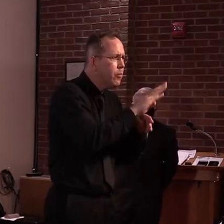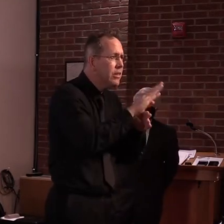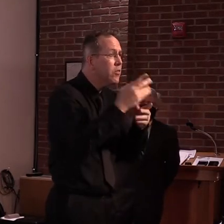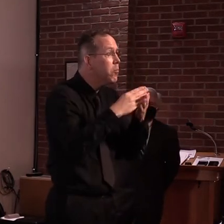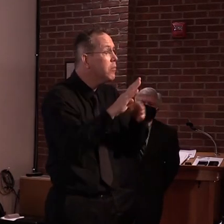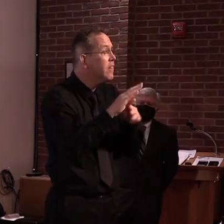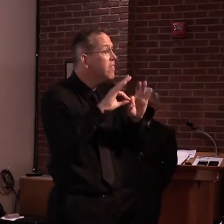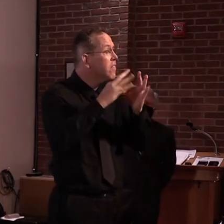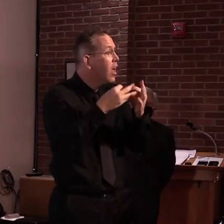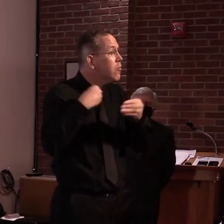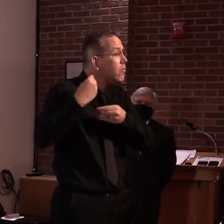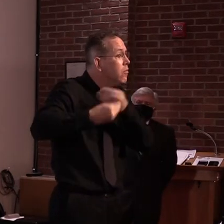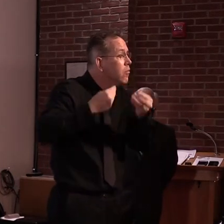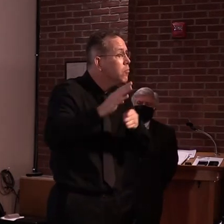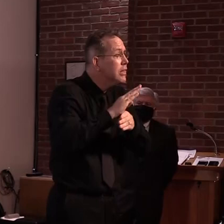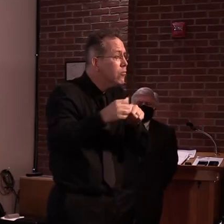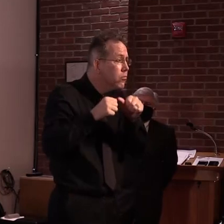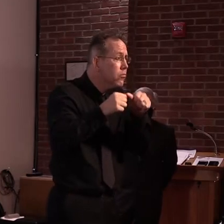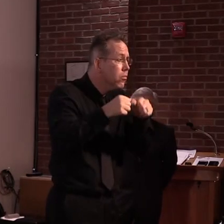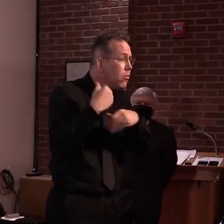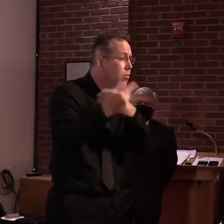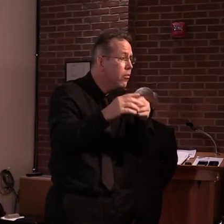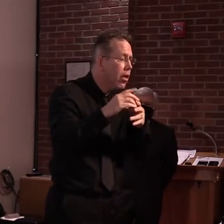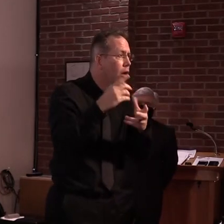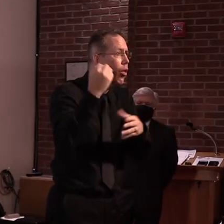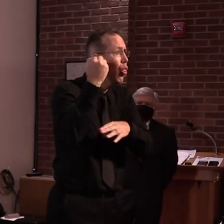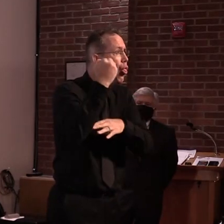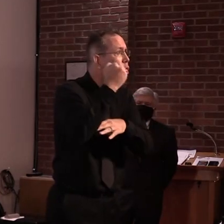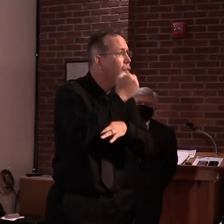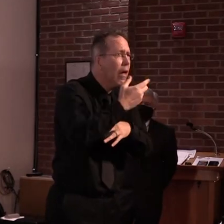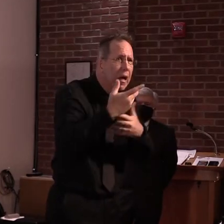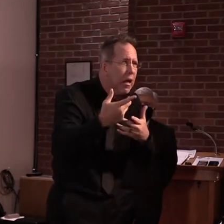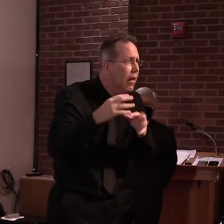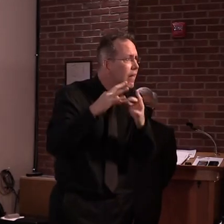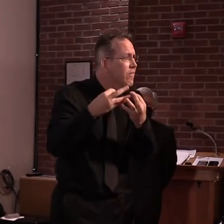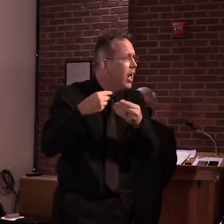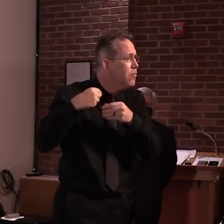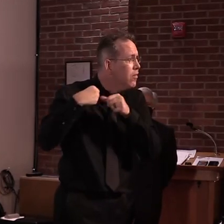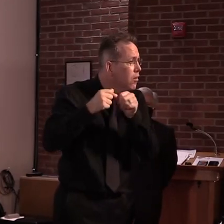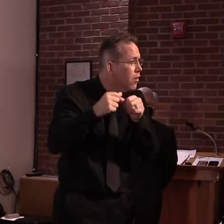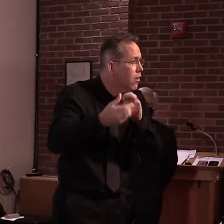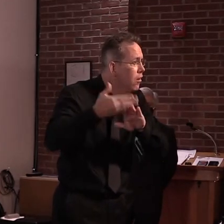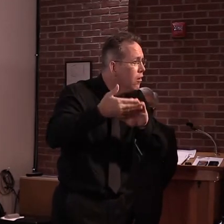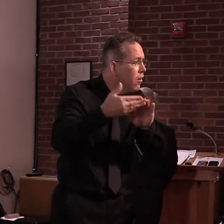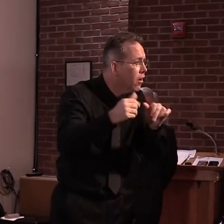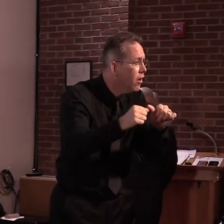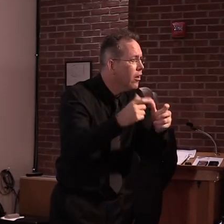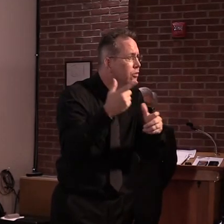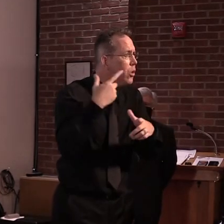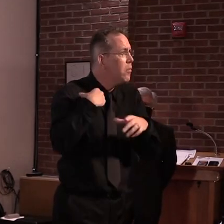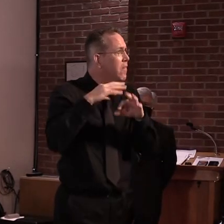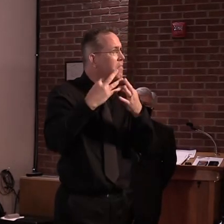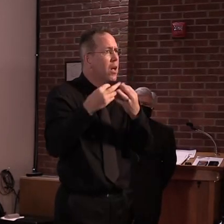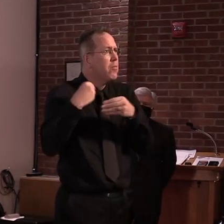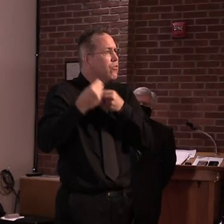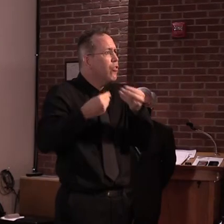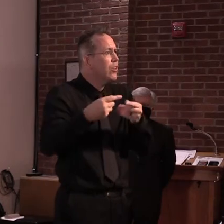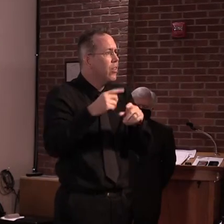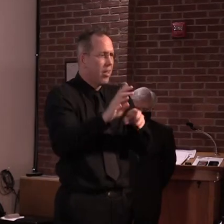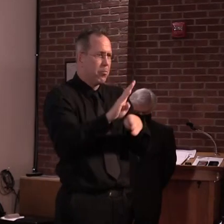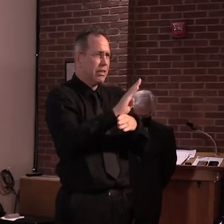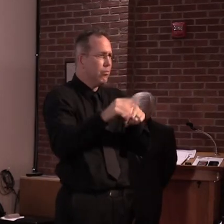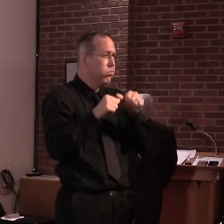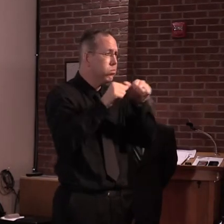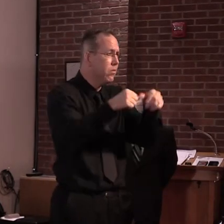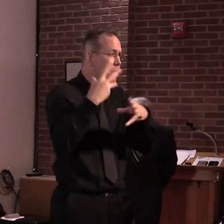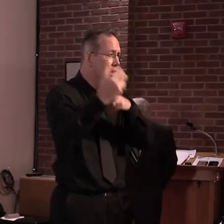thin, just could not foresee how they were going to make it through this crisis. We spent the first few weeks after the passage of the CARES